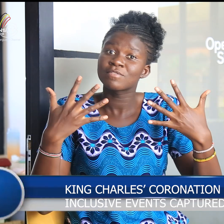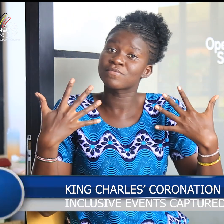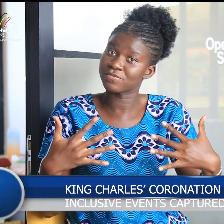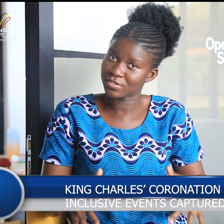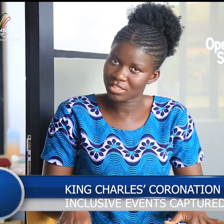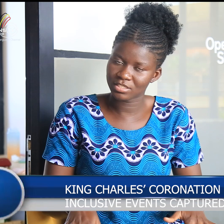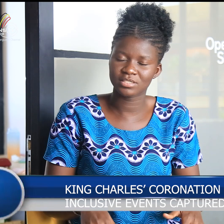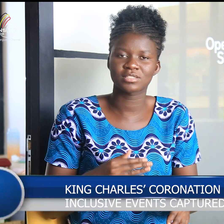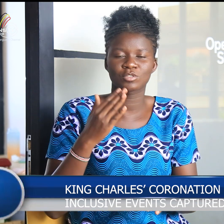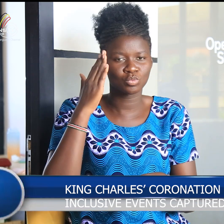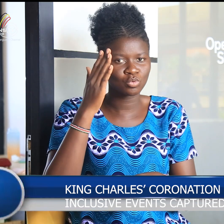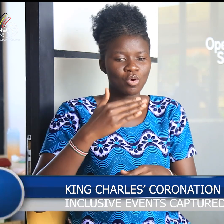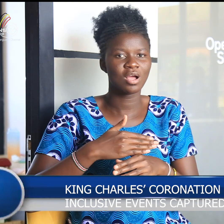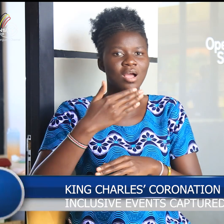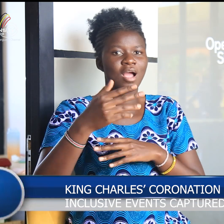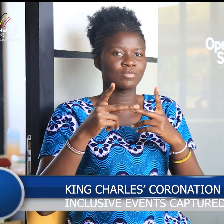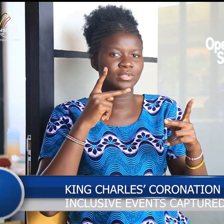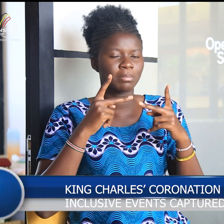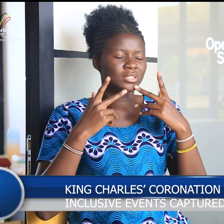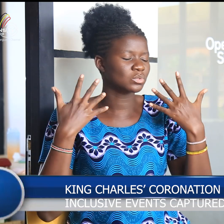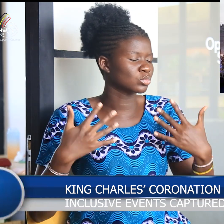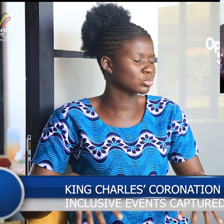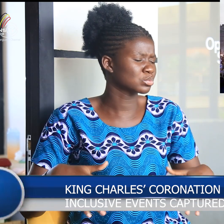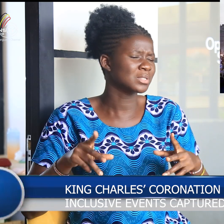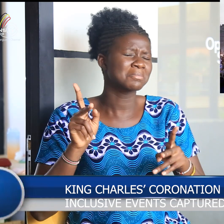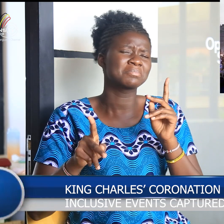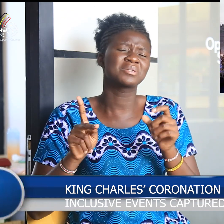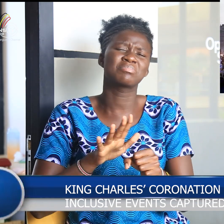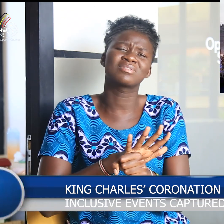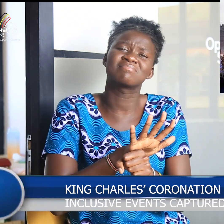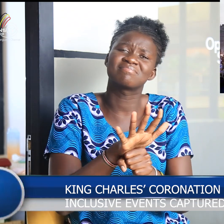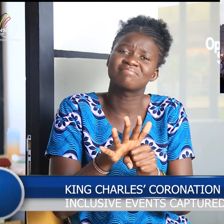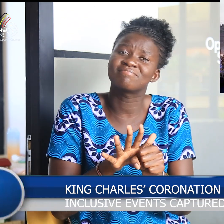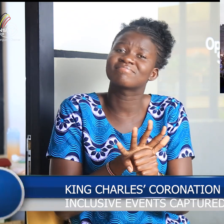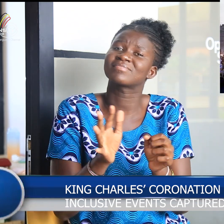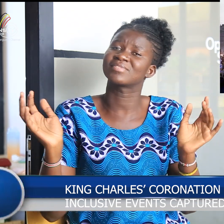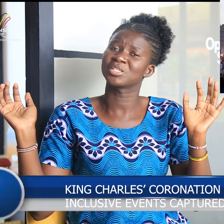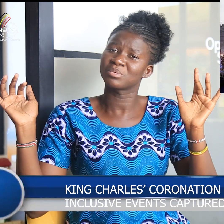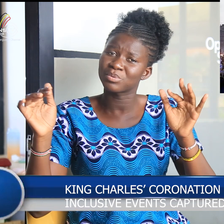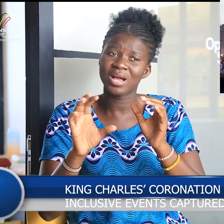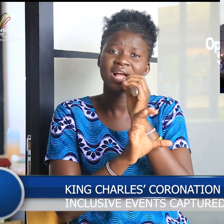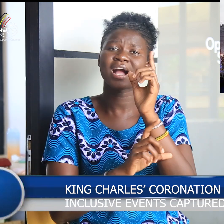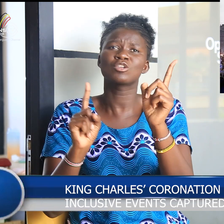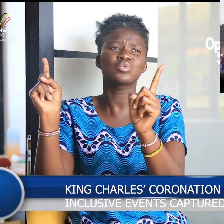The coronation happened. When the coronation happened, there was an after party that people